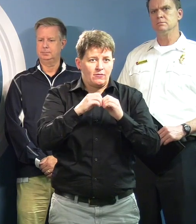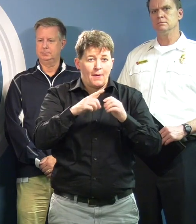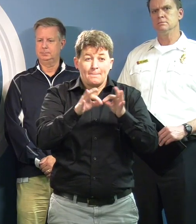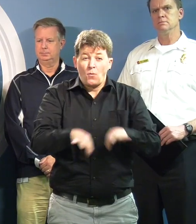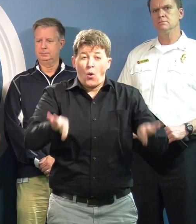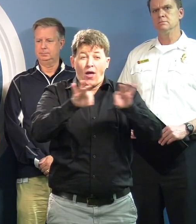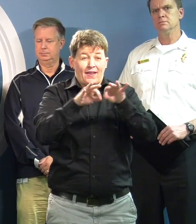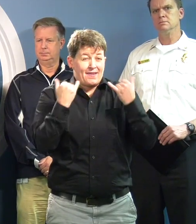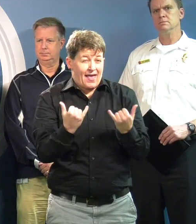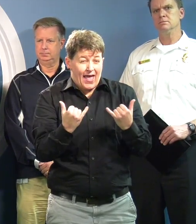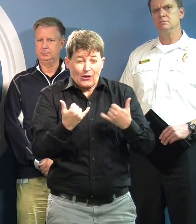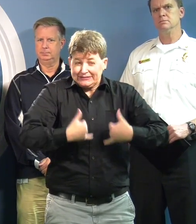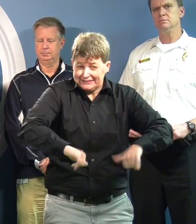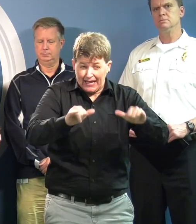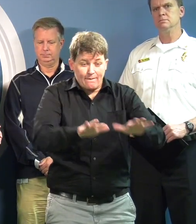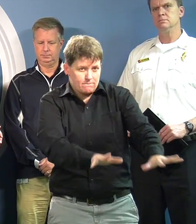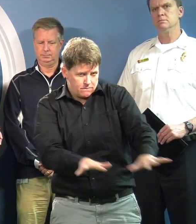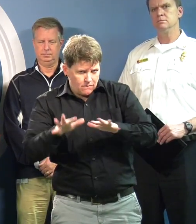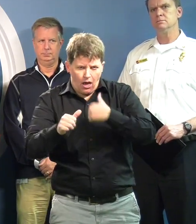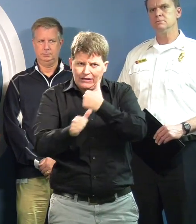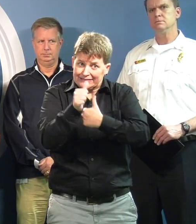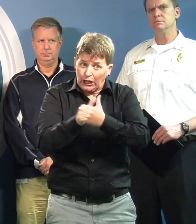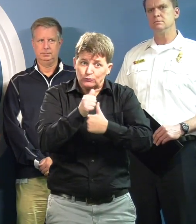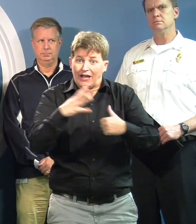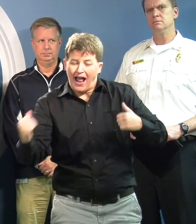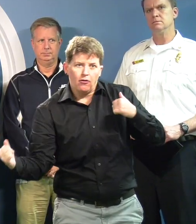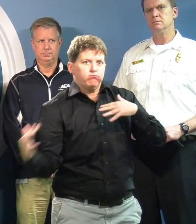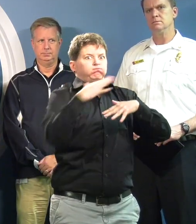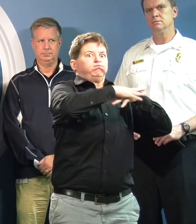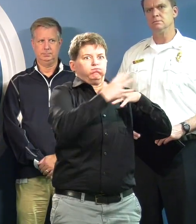surge risk, so just be smart.